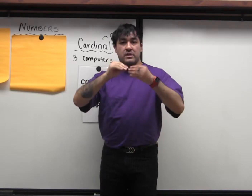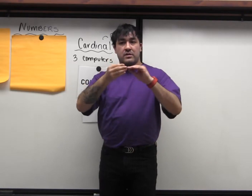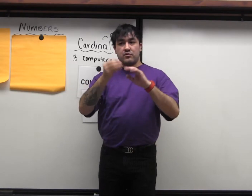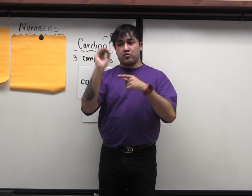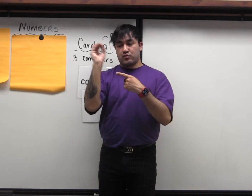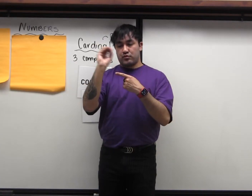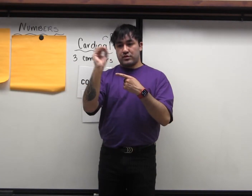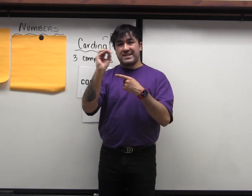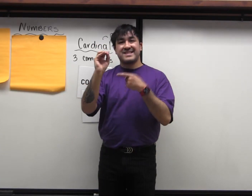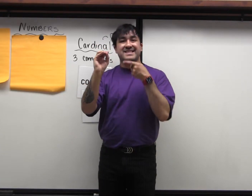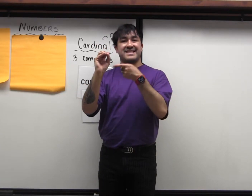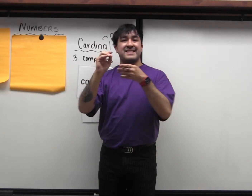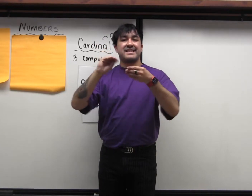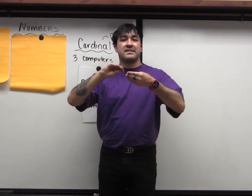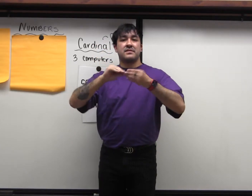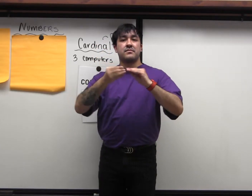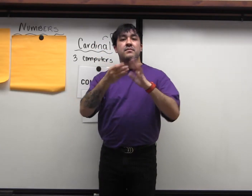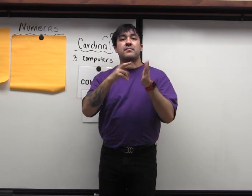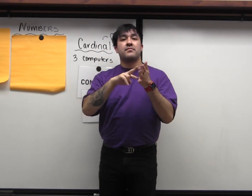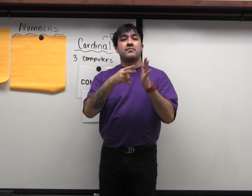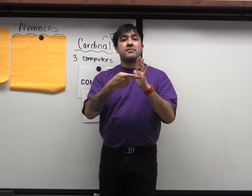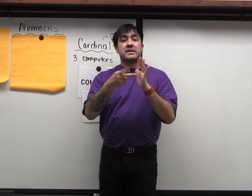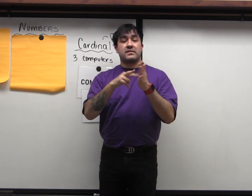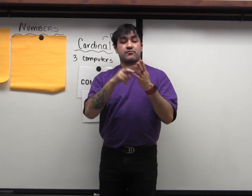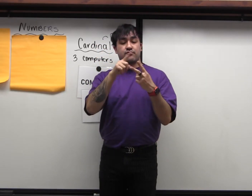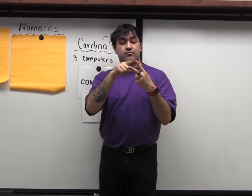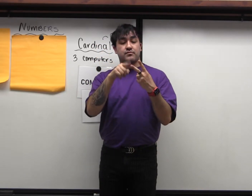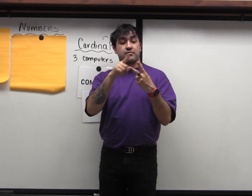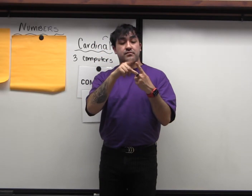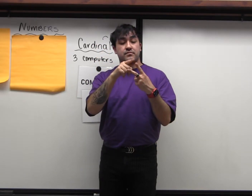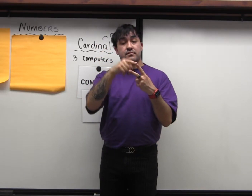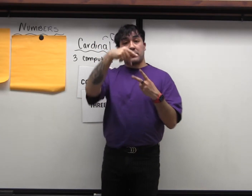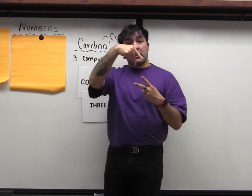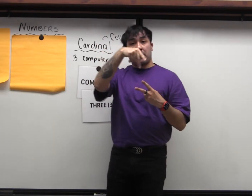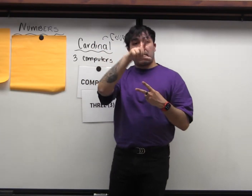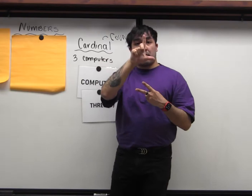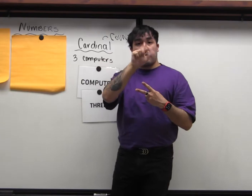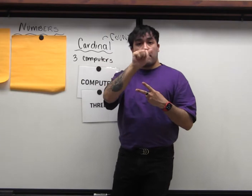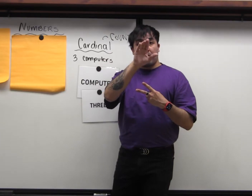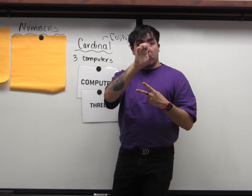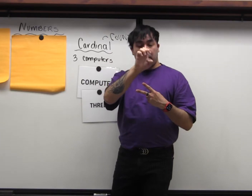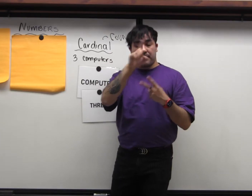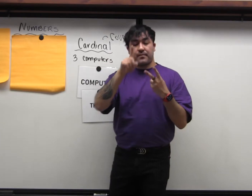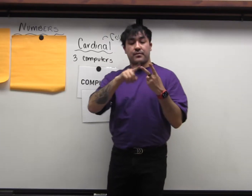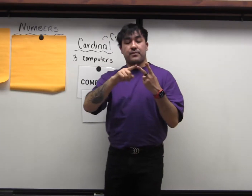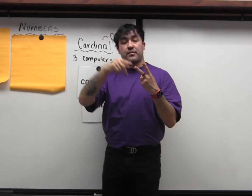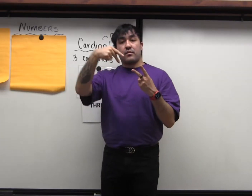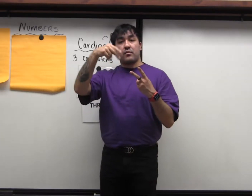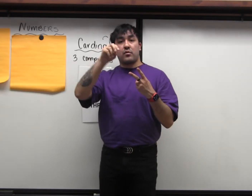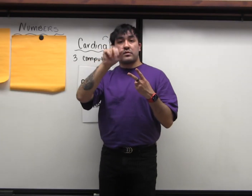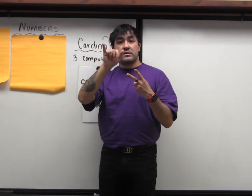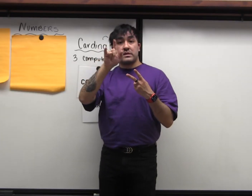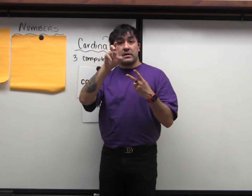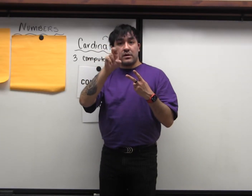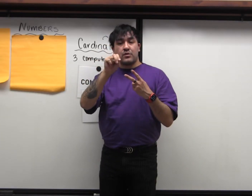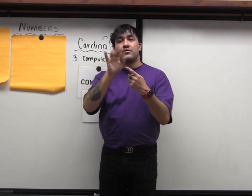type of production of numbers. You tend to talk about cardinal numbers. The next type of numbers are ordinal